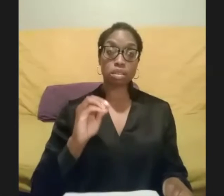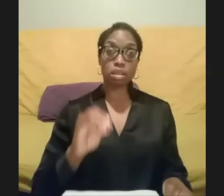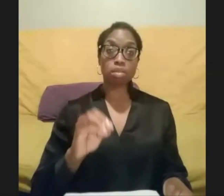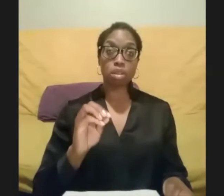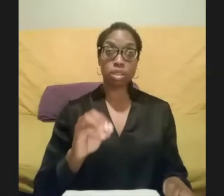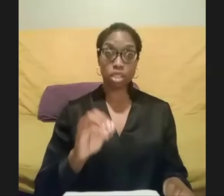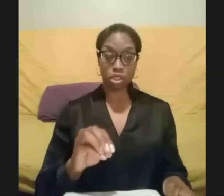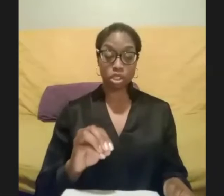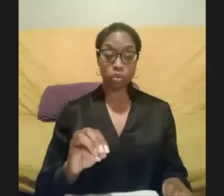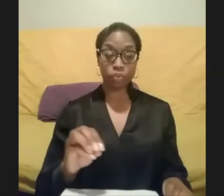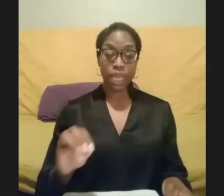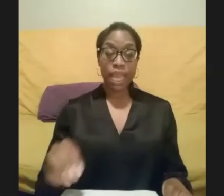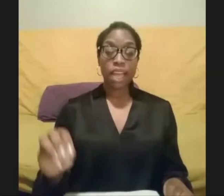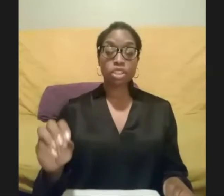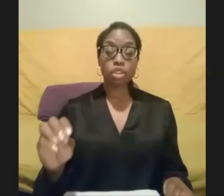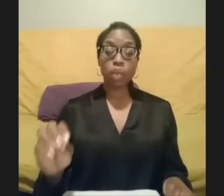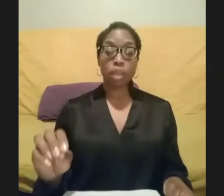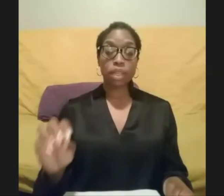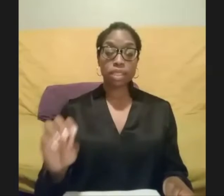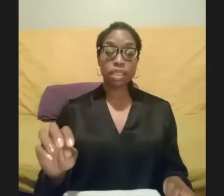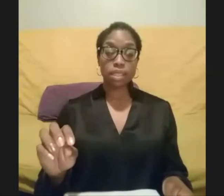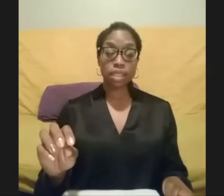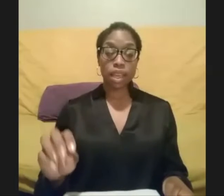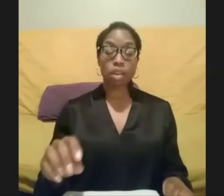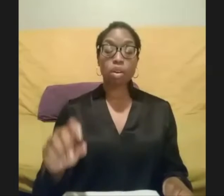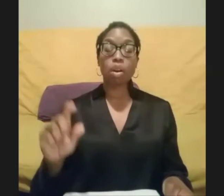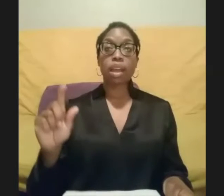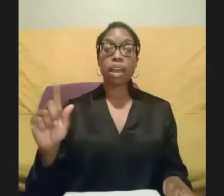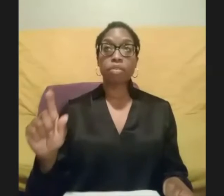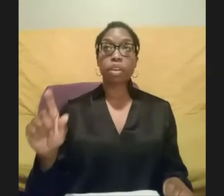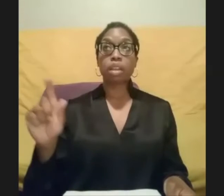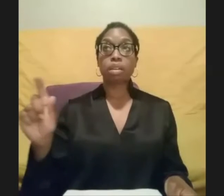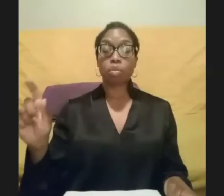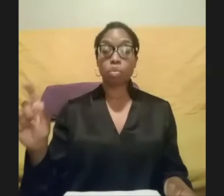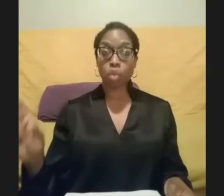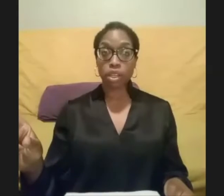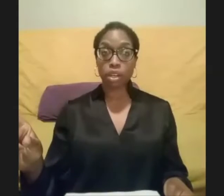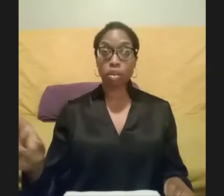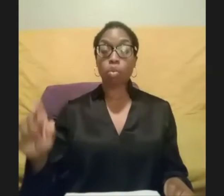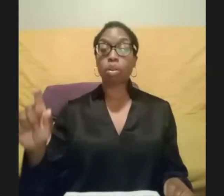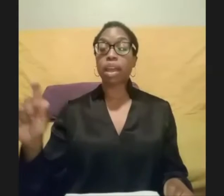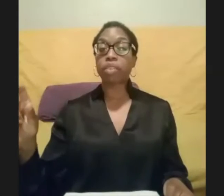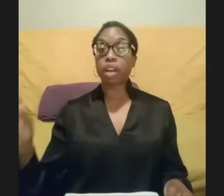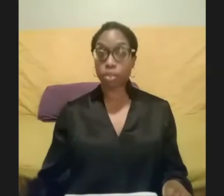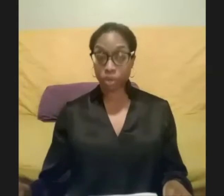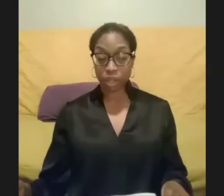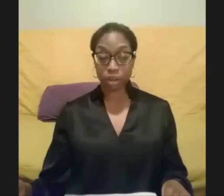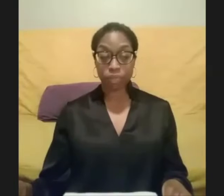assault on the tissue. And so we recommend a CT scan every 1 year or every other year.